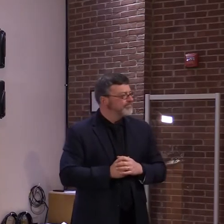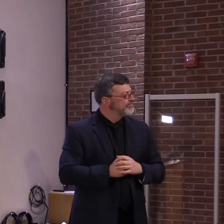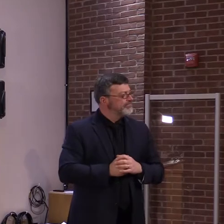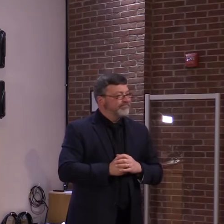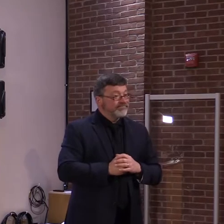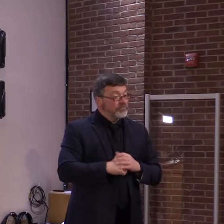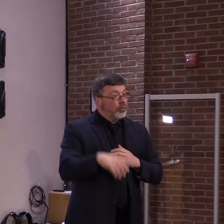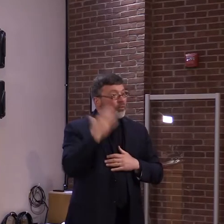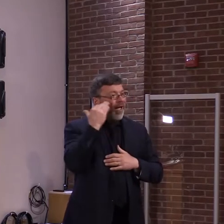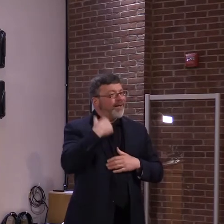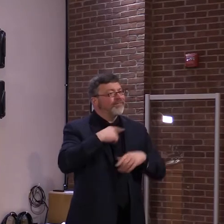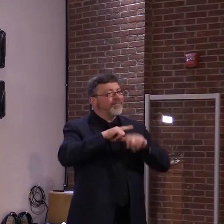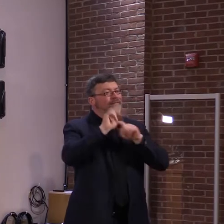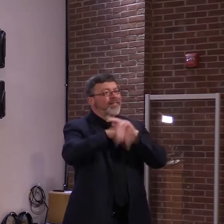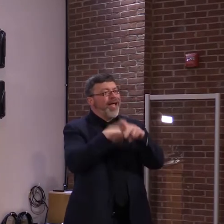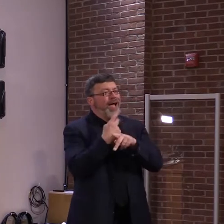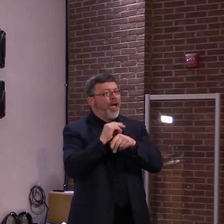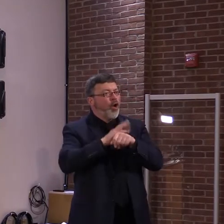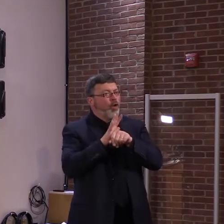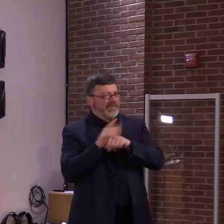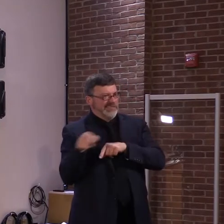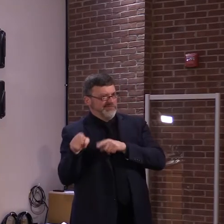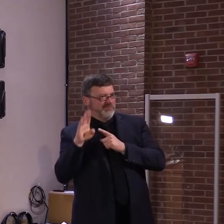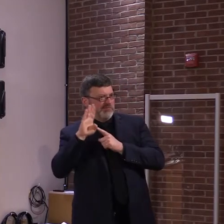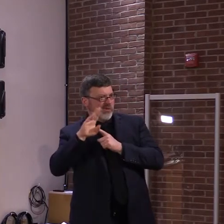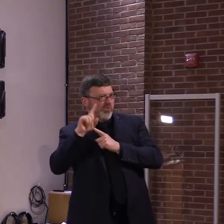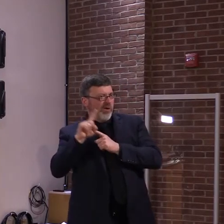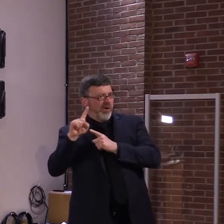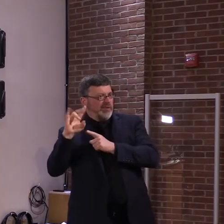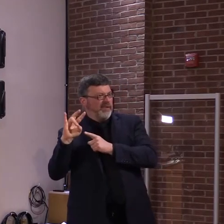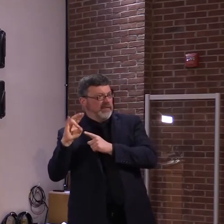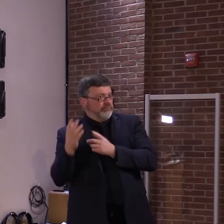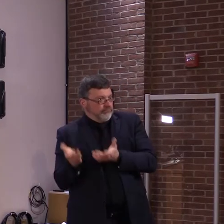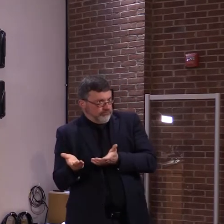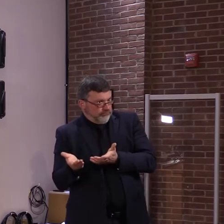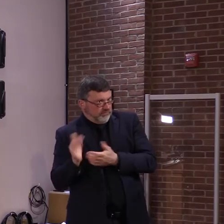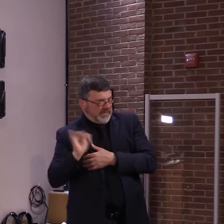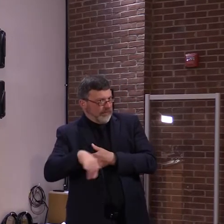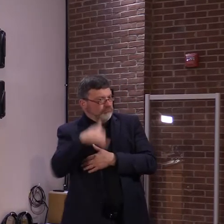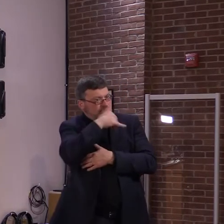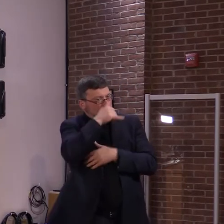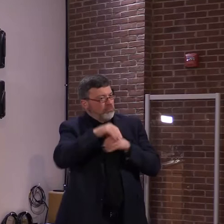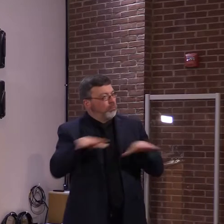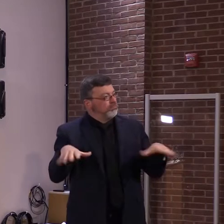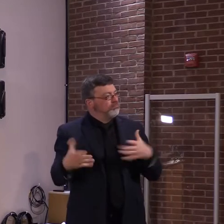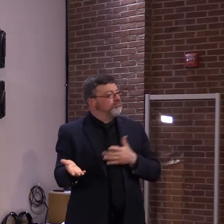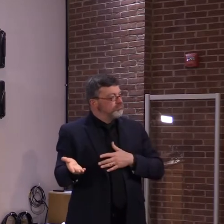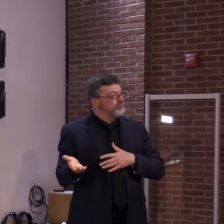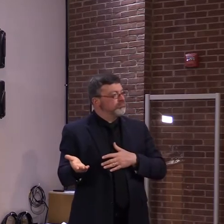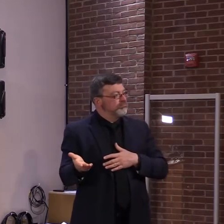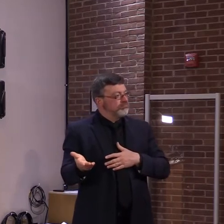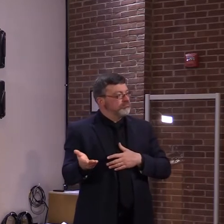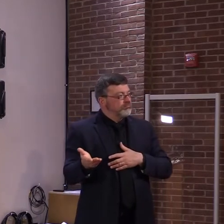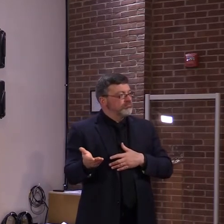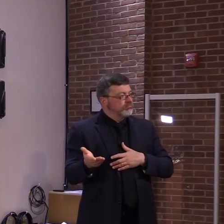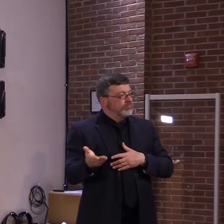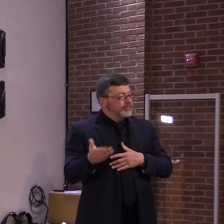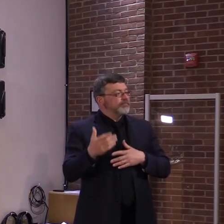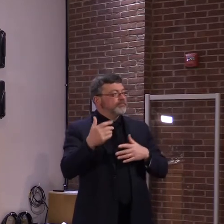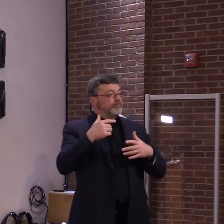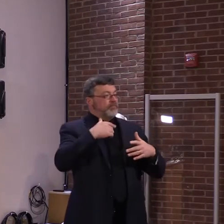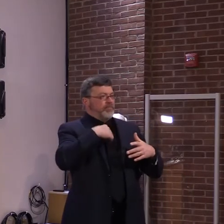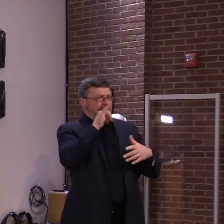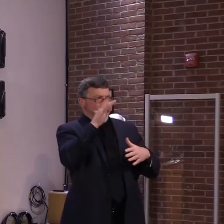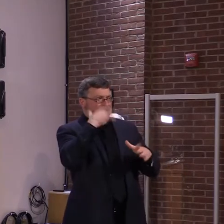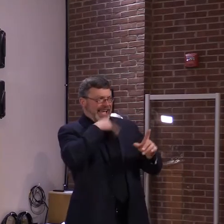work to make it easier and easier for more and more Vermonters to be vaccinated. But I'm not saying this to create